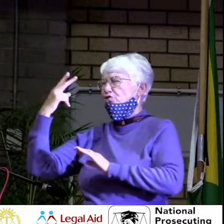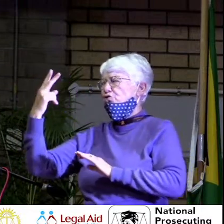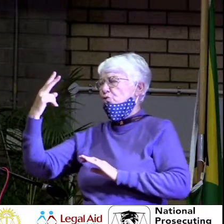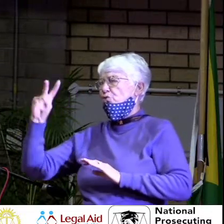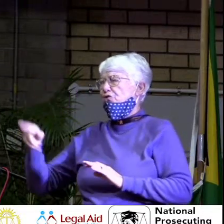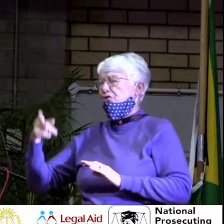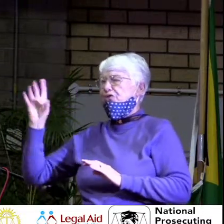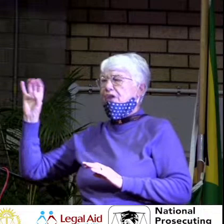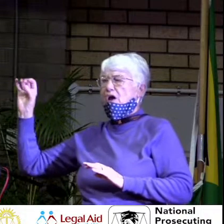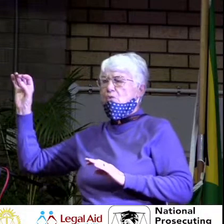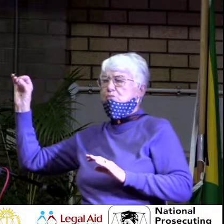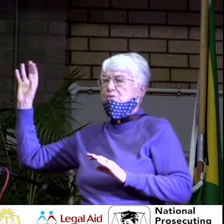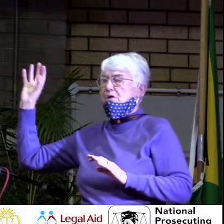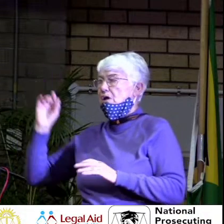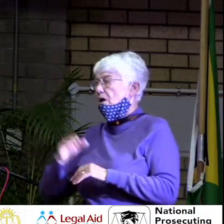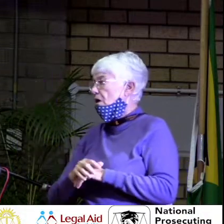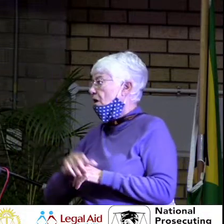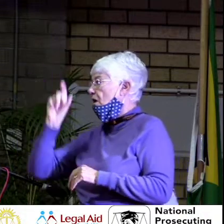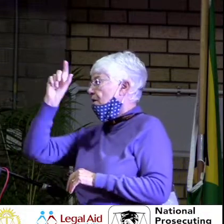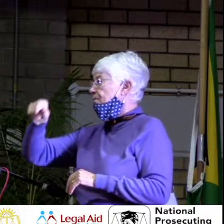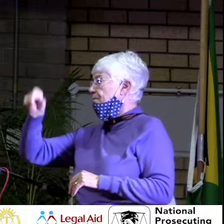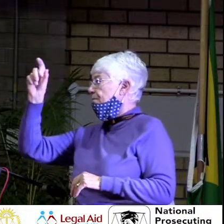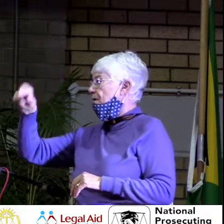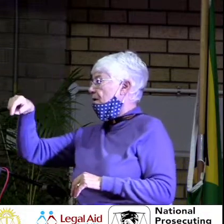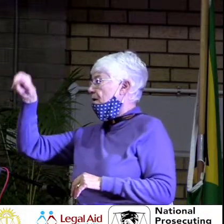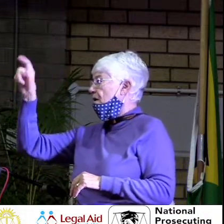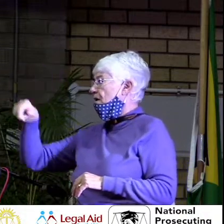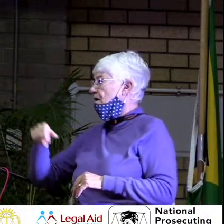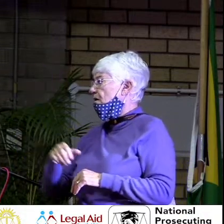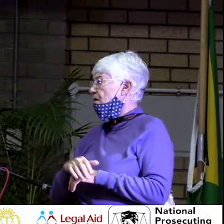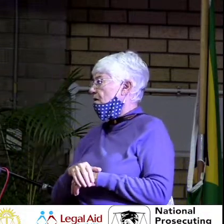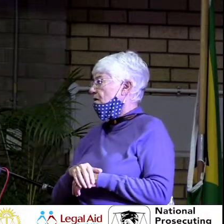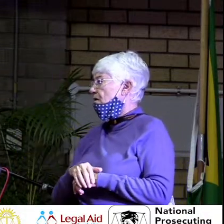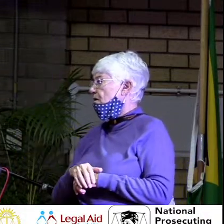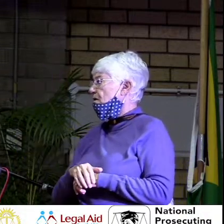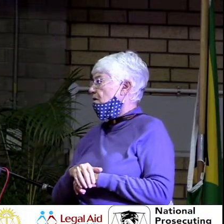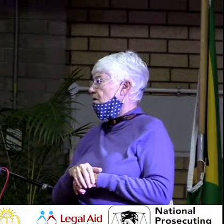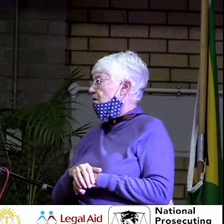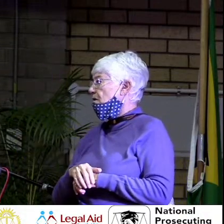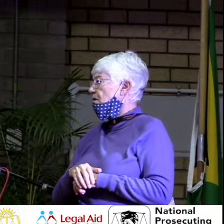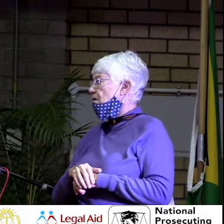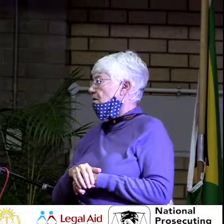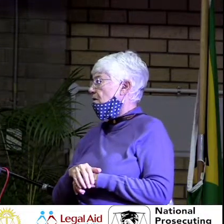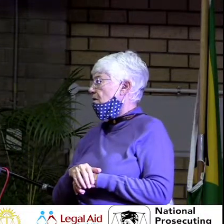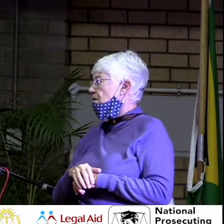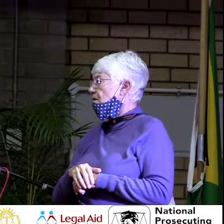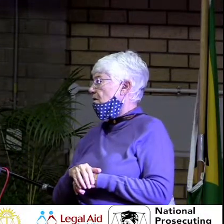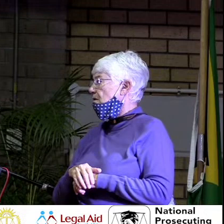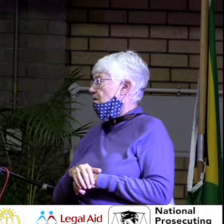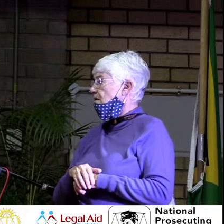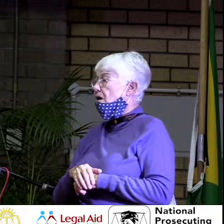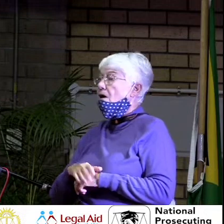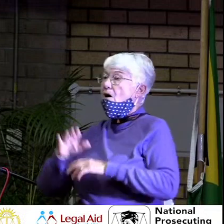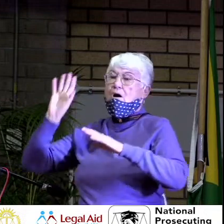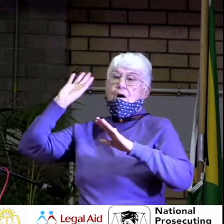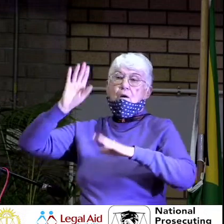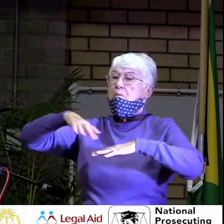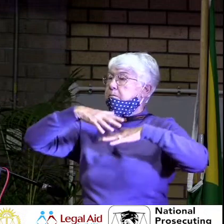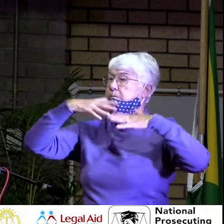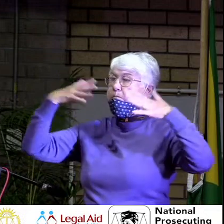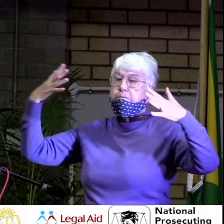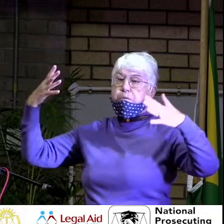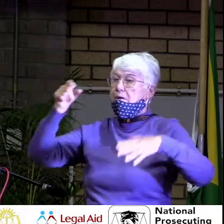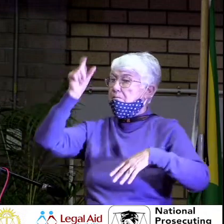individuals. We also, and of which our busiest place, our busiest office is Delft. You'll find us